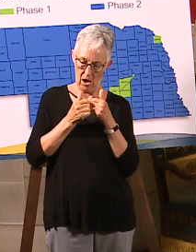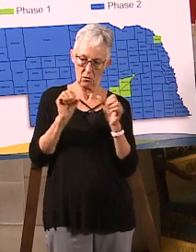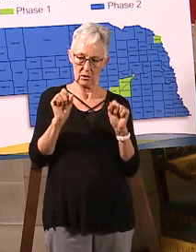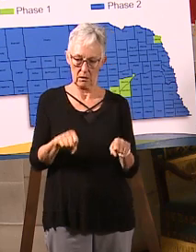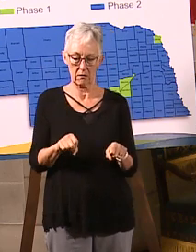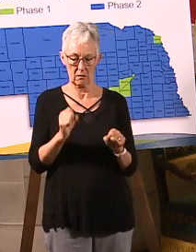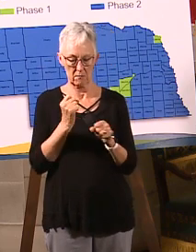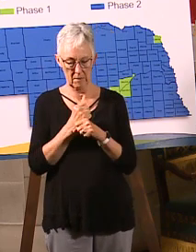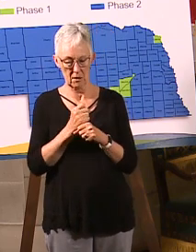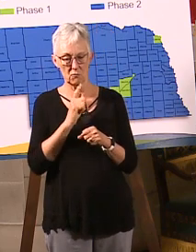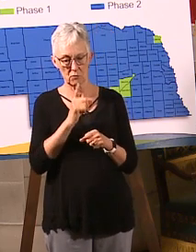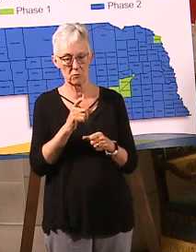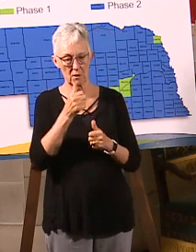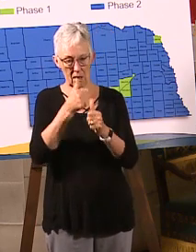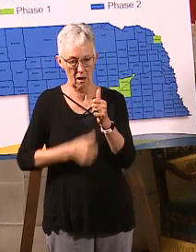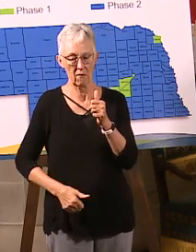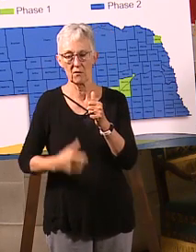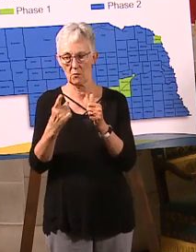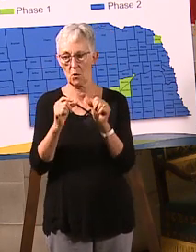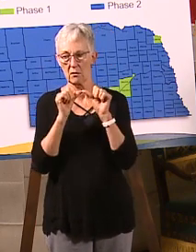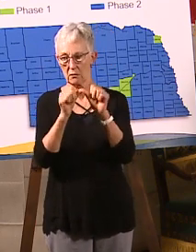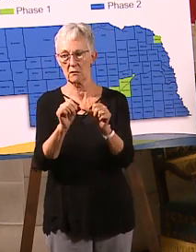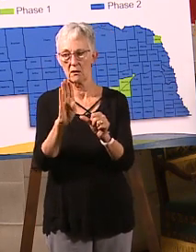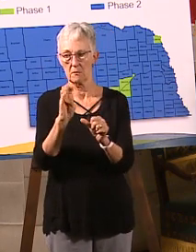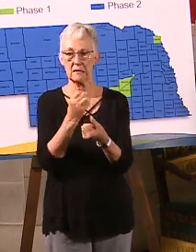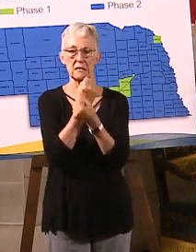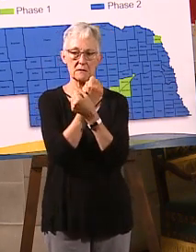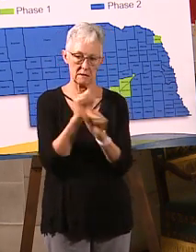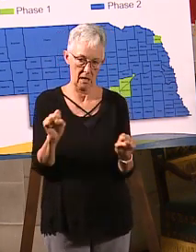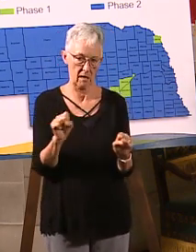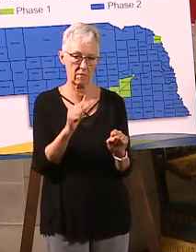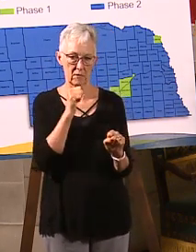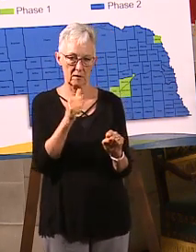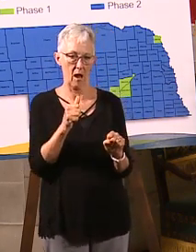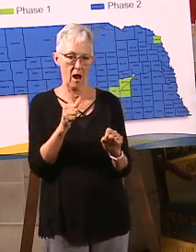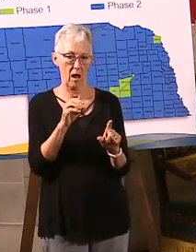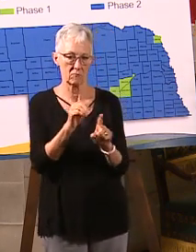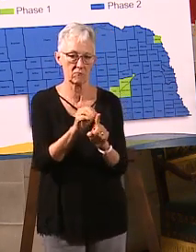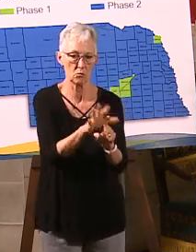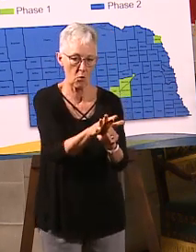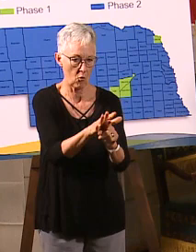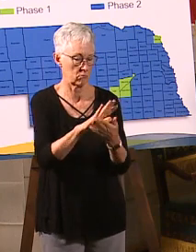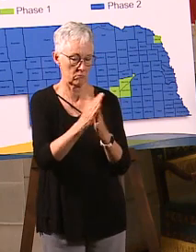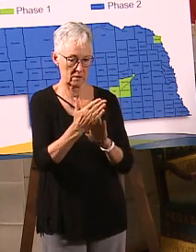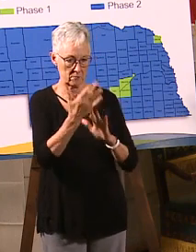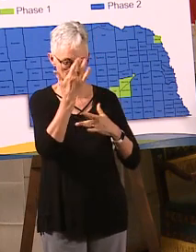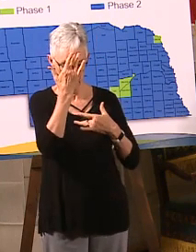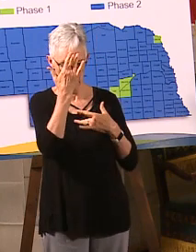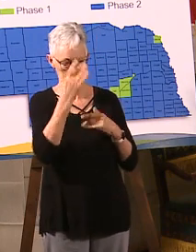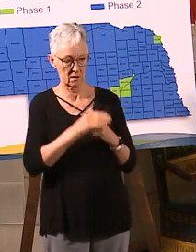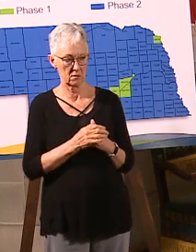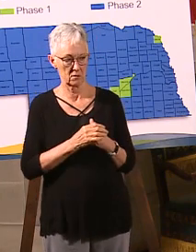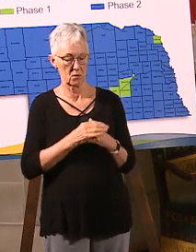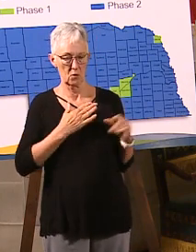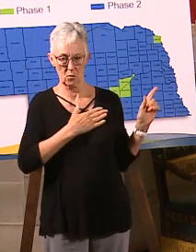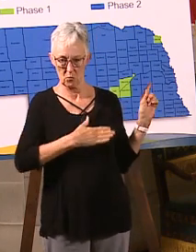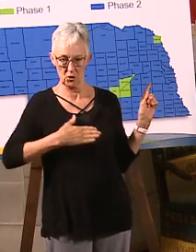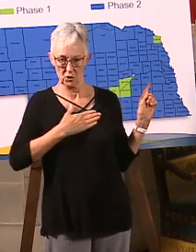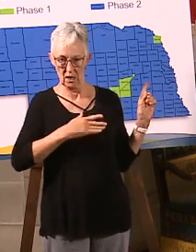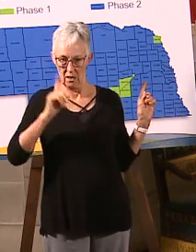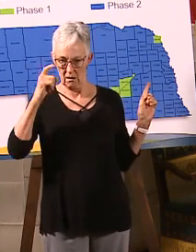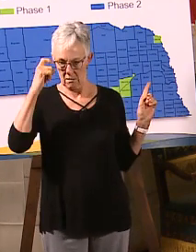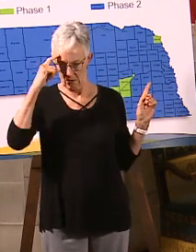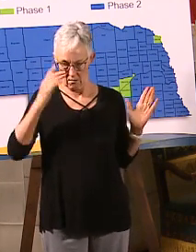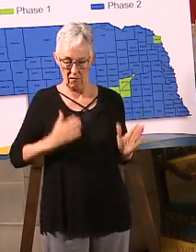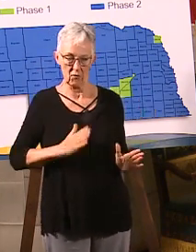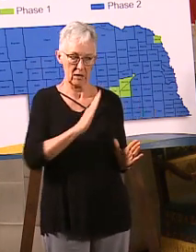ensure safety for the long haul. So I really do appreciate the governor's efforts, all the governor's team that's been doing this. I know the phases across the state